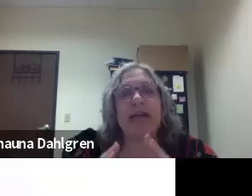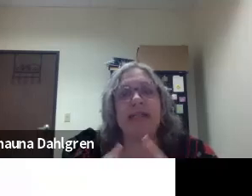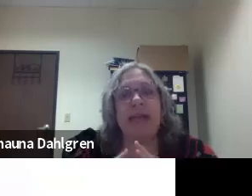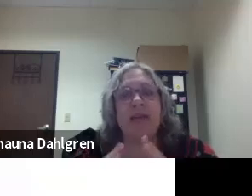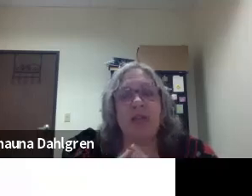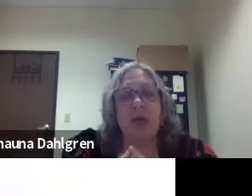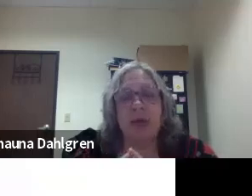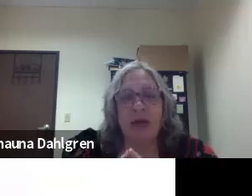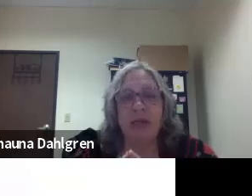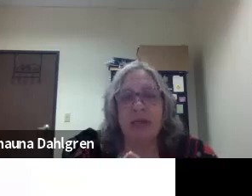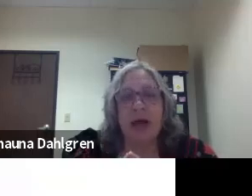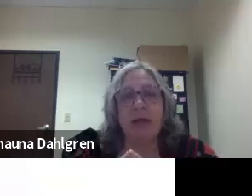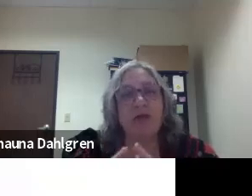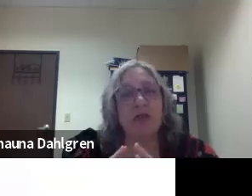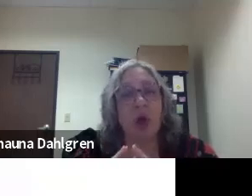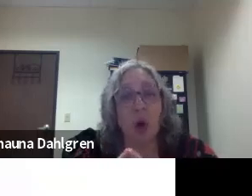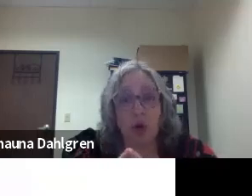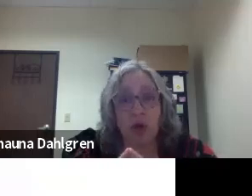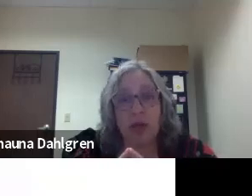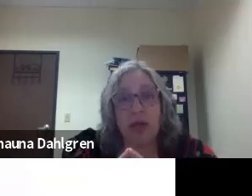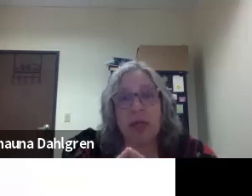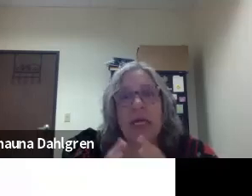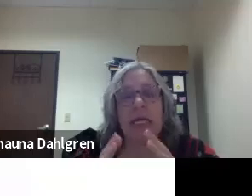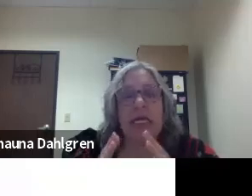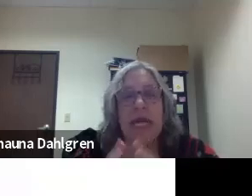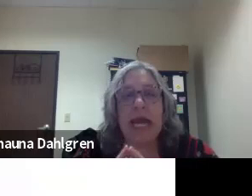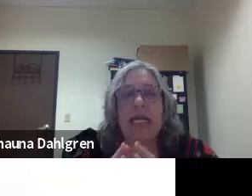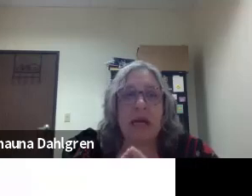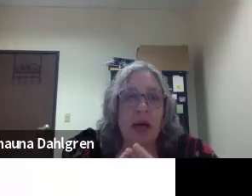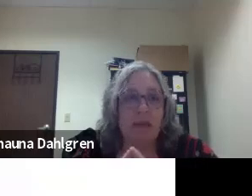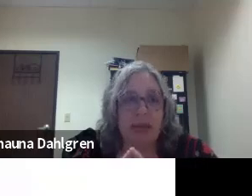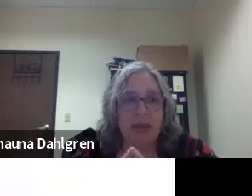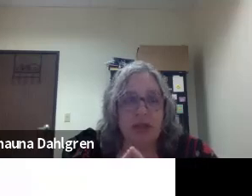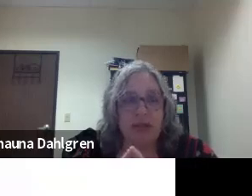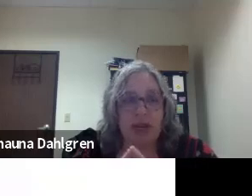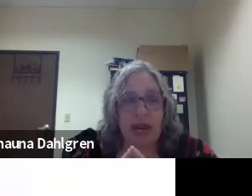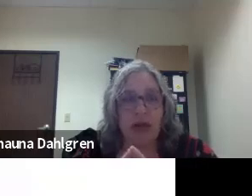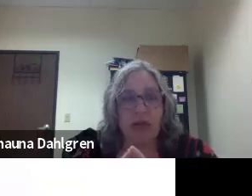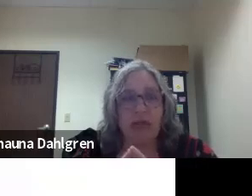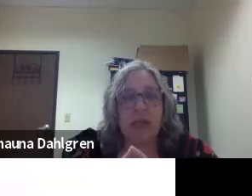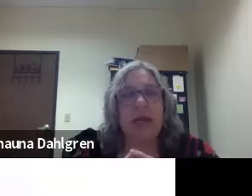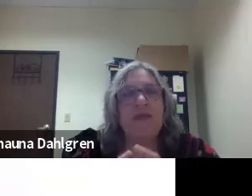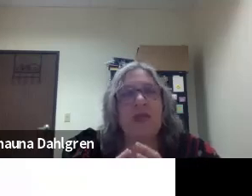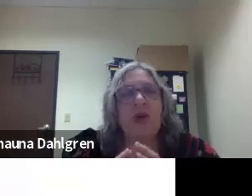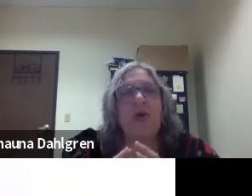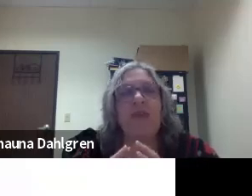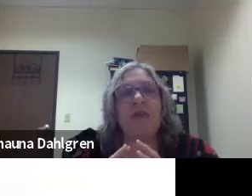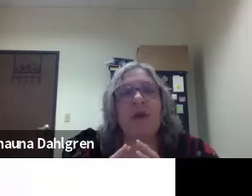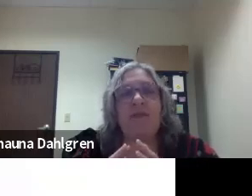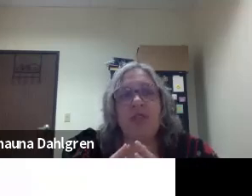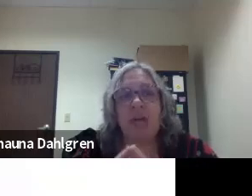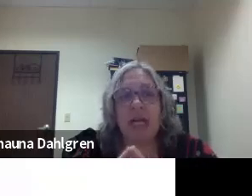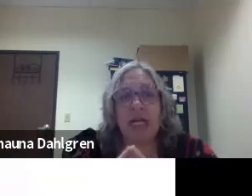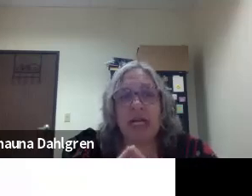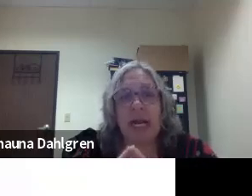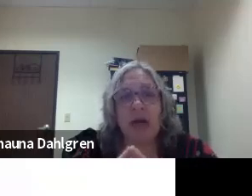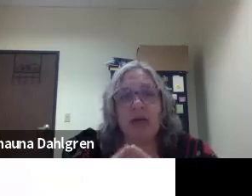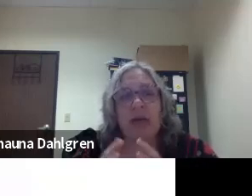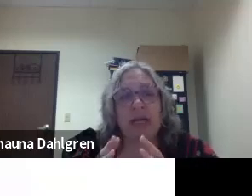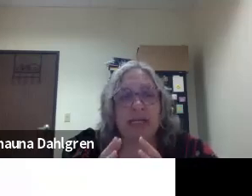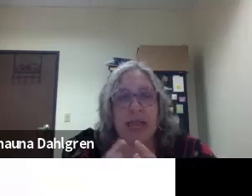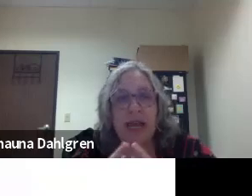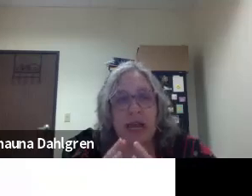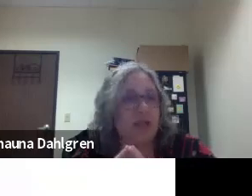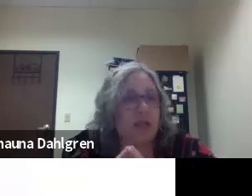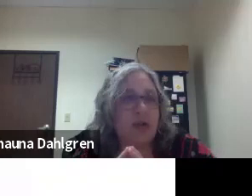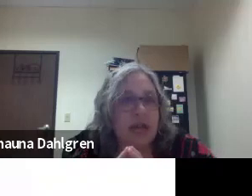there's less than $2,000 total in any combination of accounts. So if you have a checking account